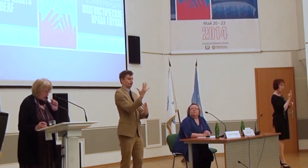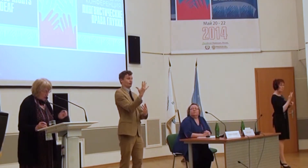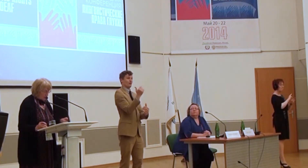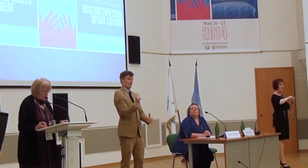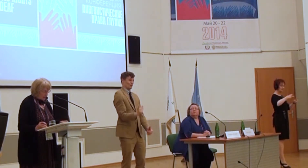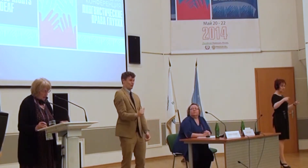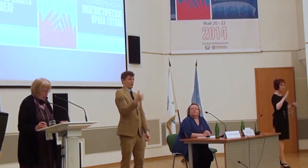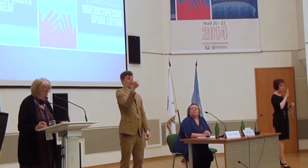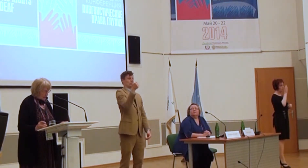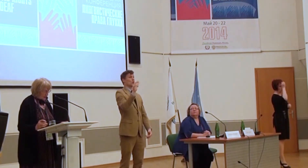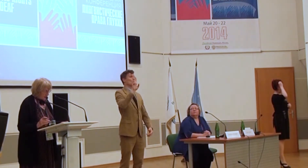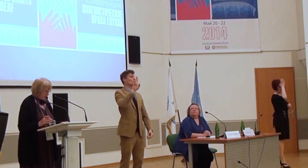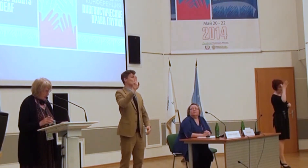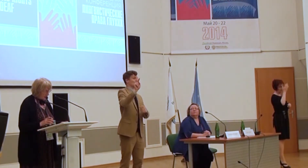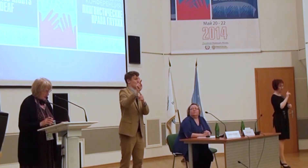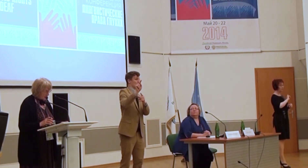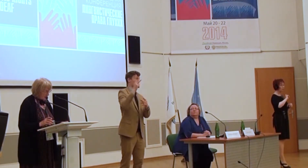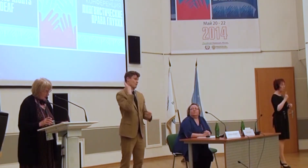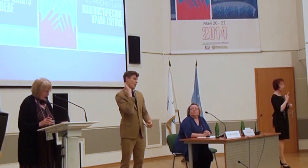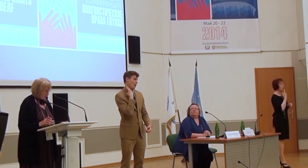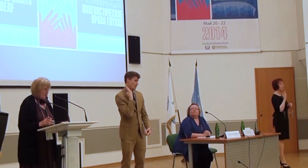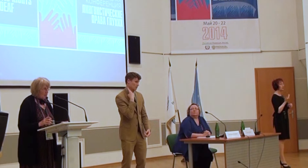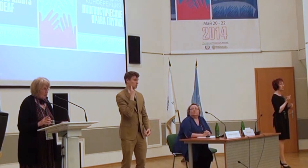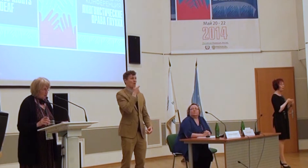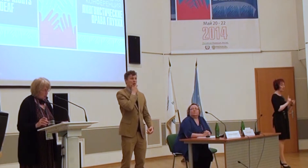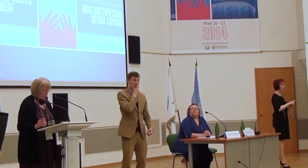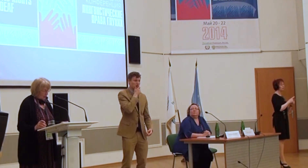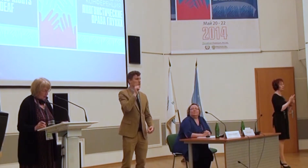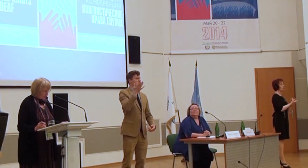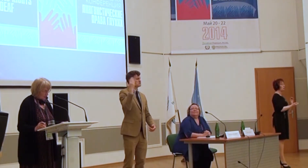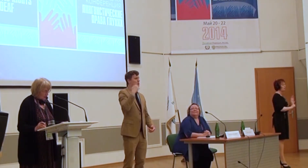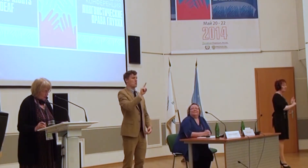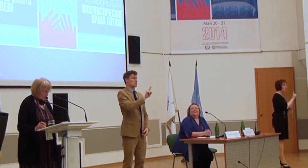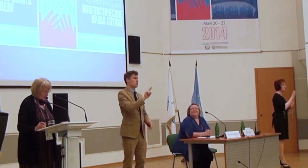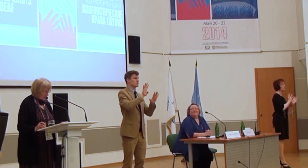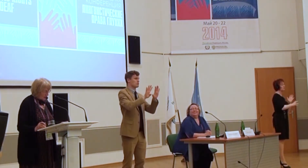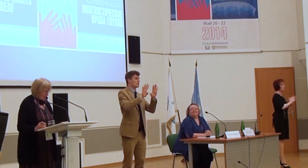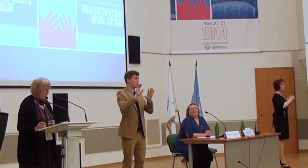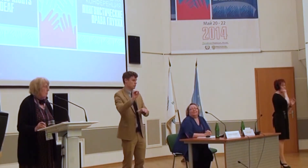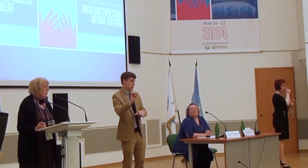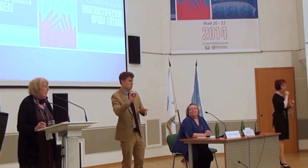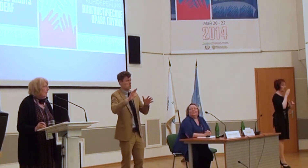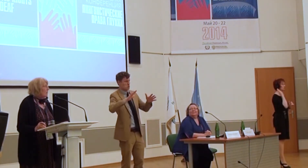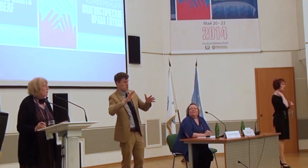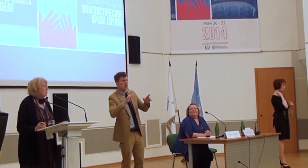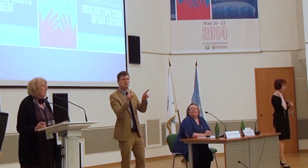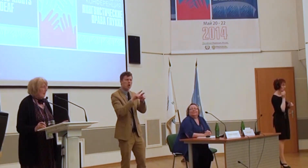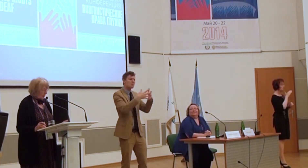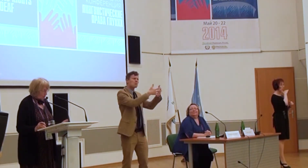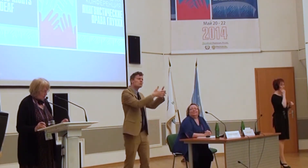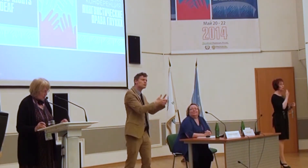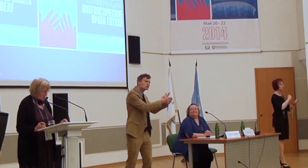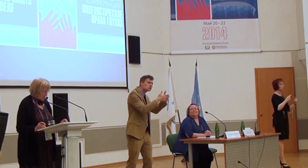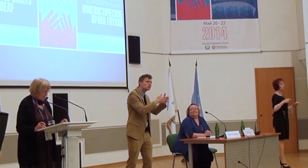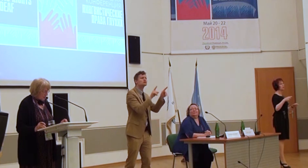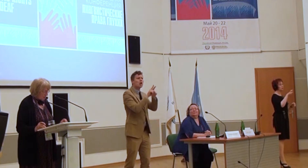implemented in the UK in the early 1990s, as in many European countries and the USA. It also began